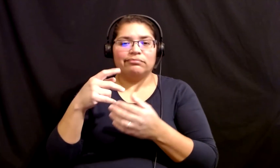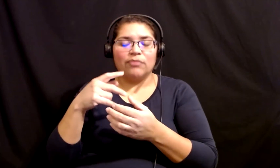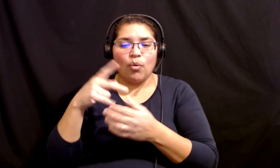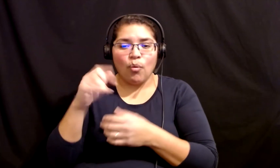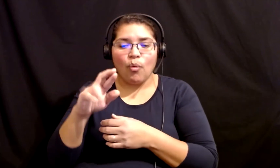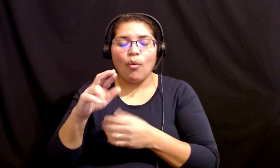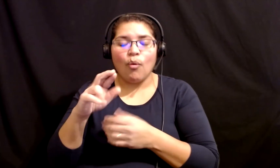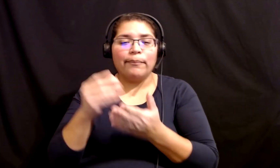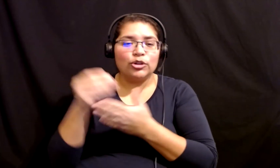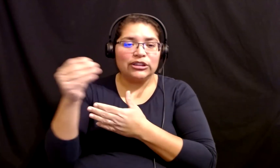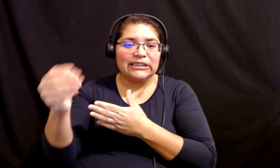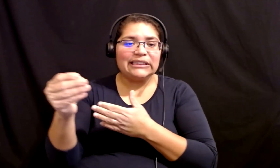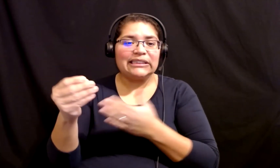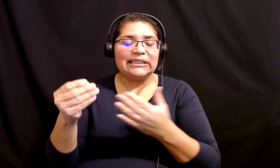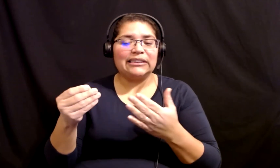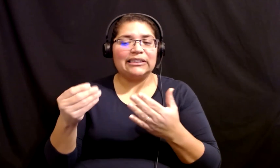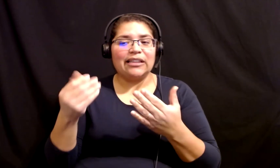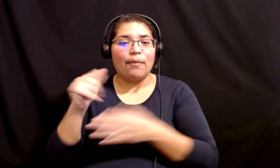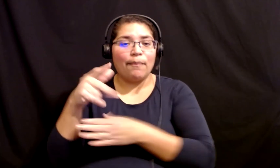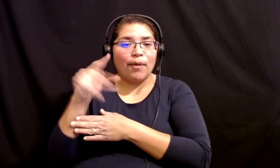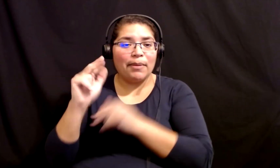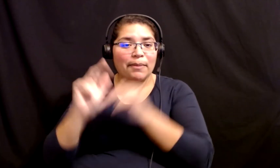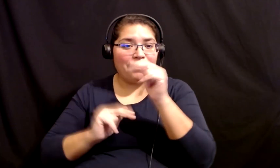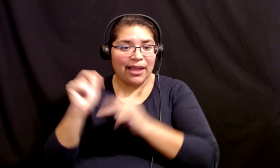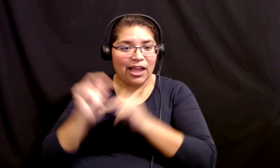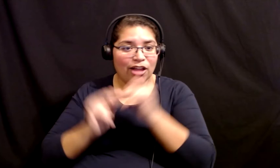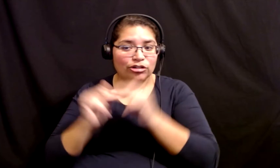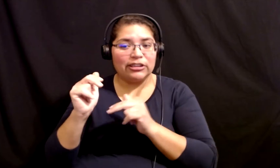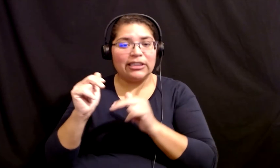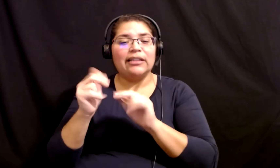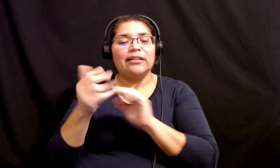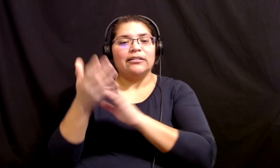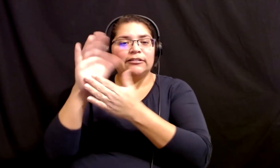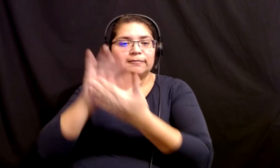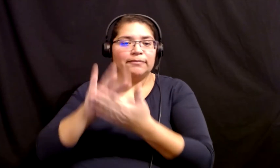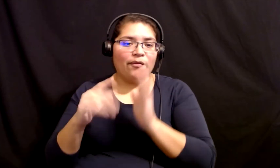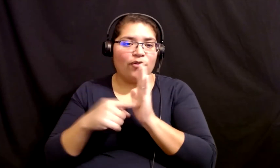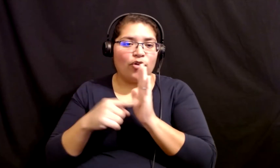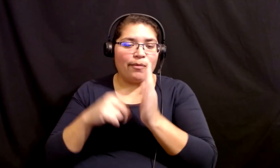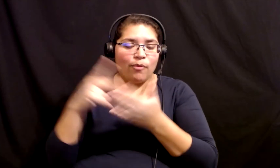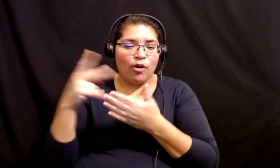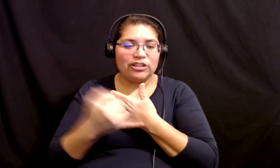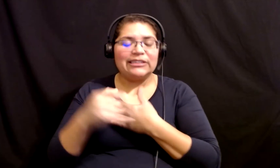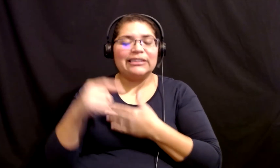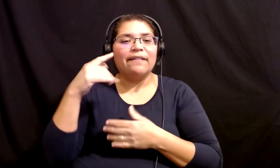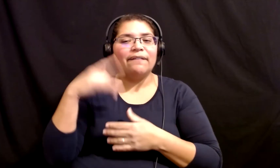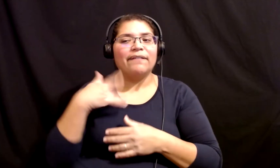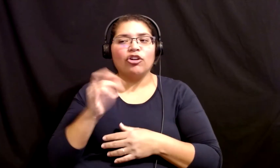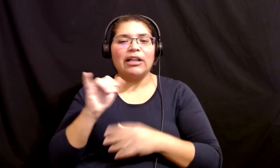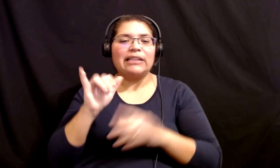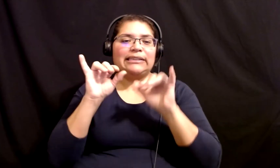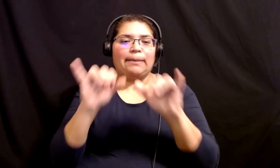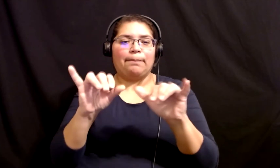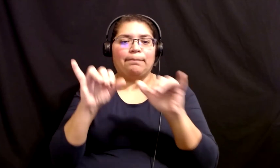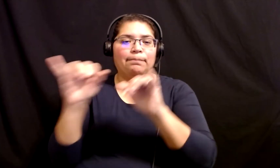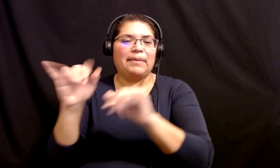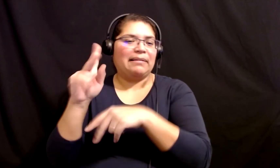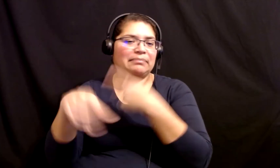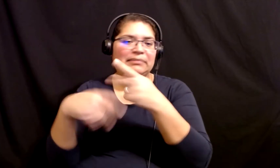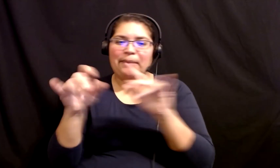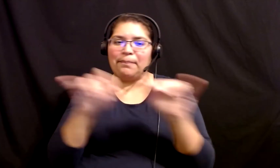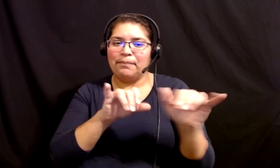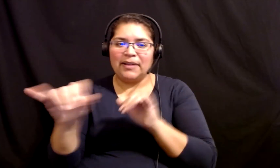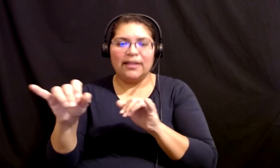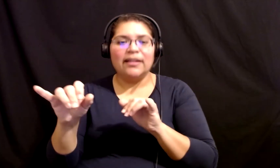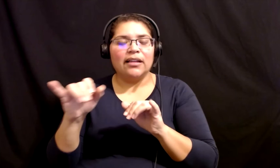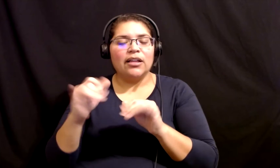purchasing existing apartment buildings and turning them into affordable projects, those kind of feel like the same bucket. And that's helping to